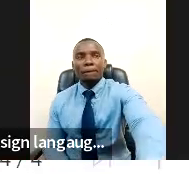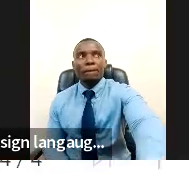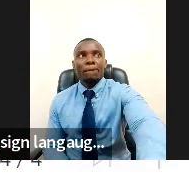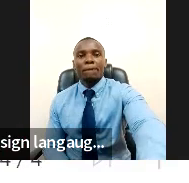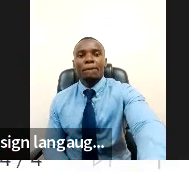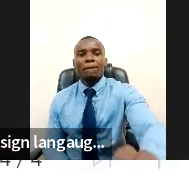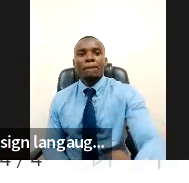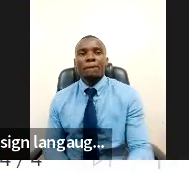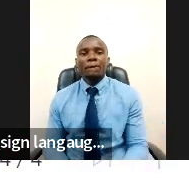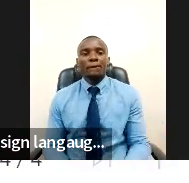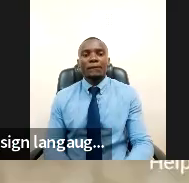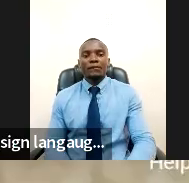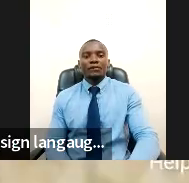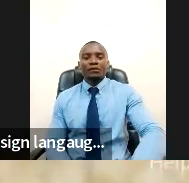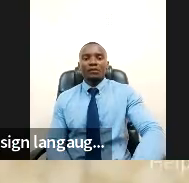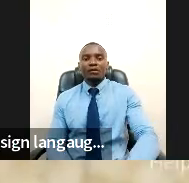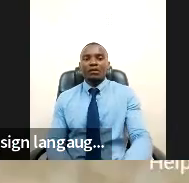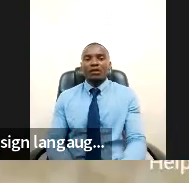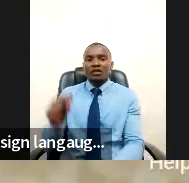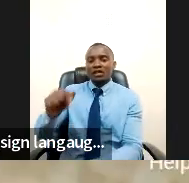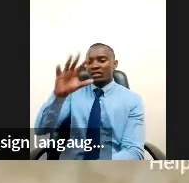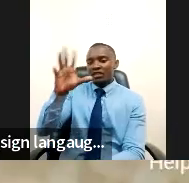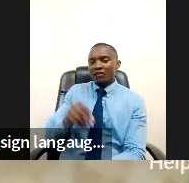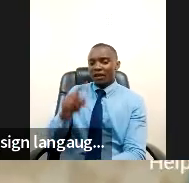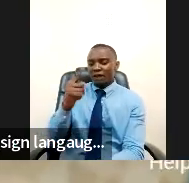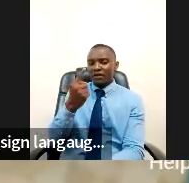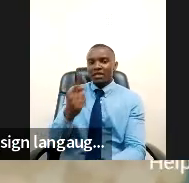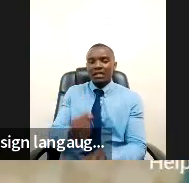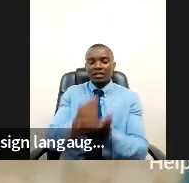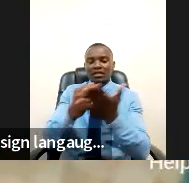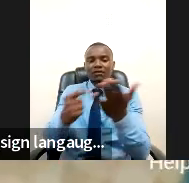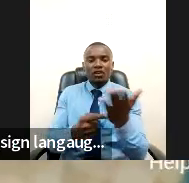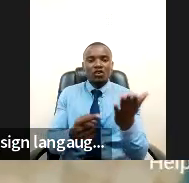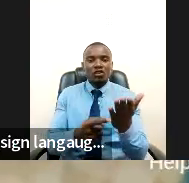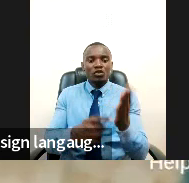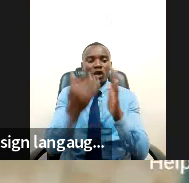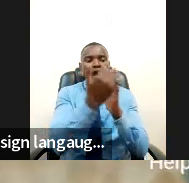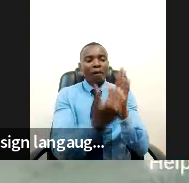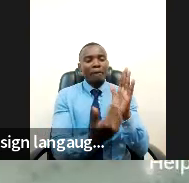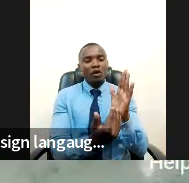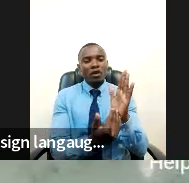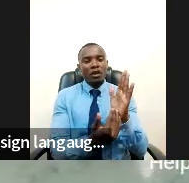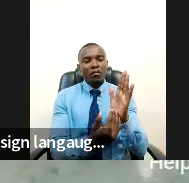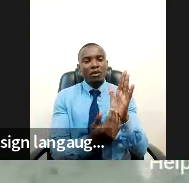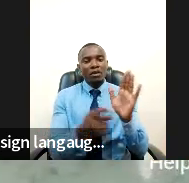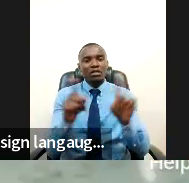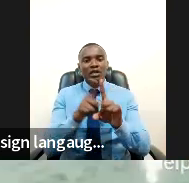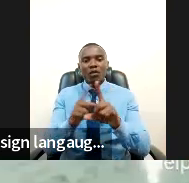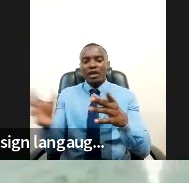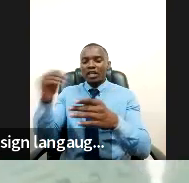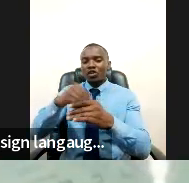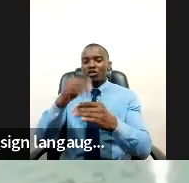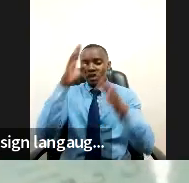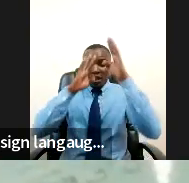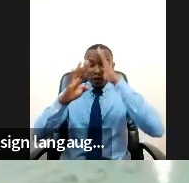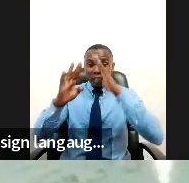Innovate Now is Africa's first assistive technology accelerator program and inclusive innovation ecosystem with